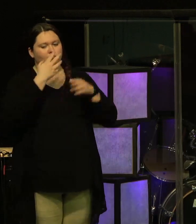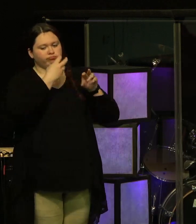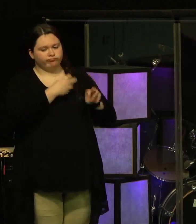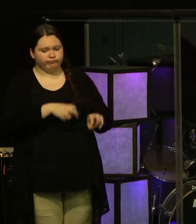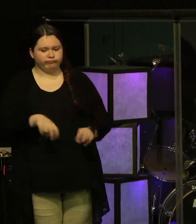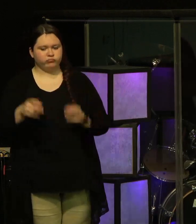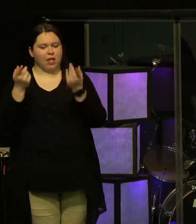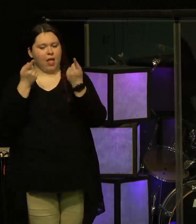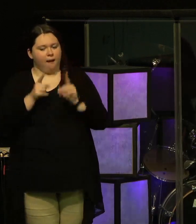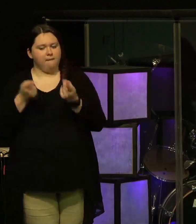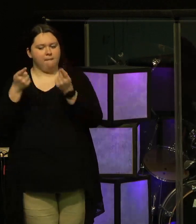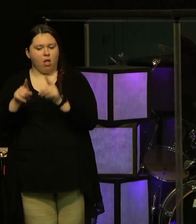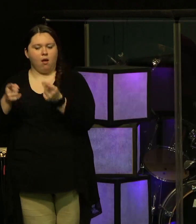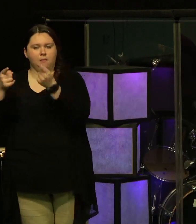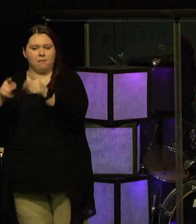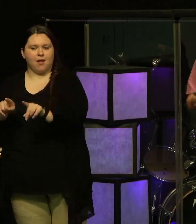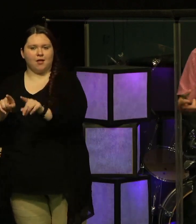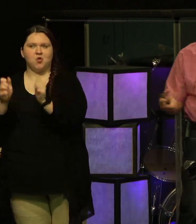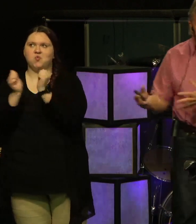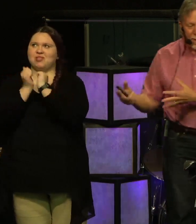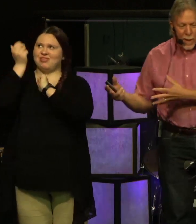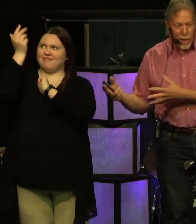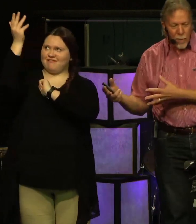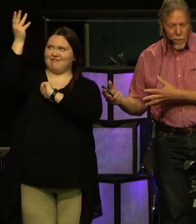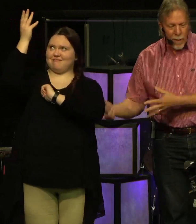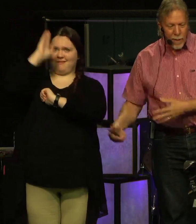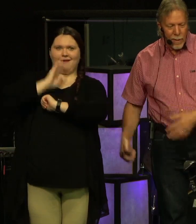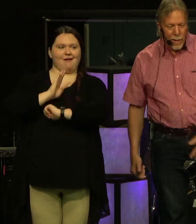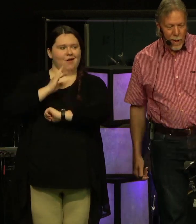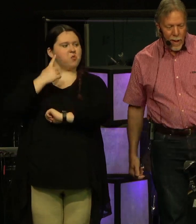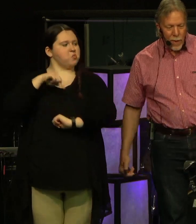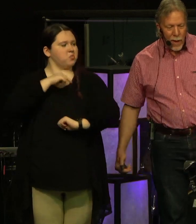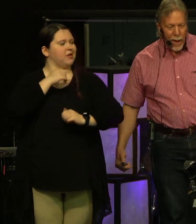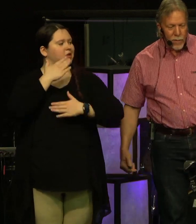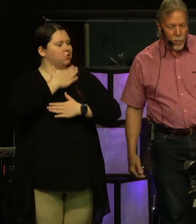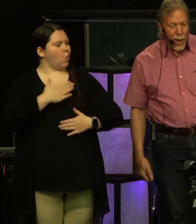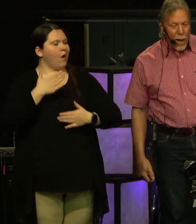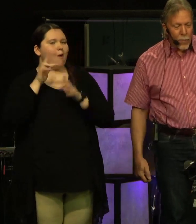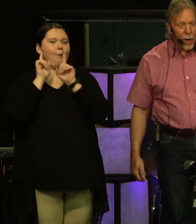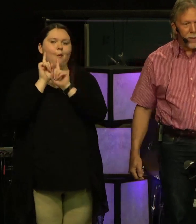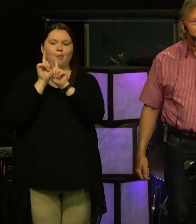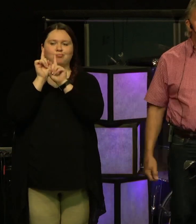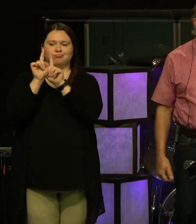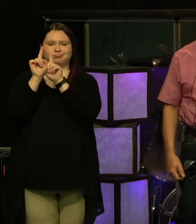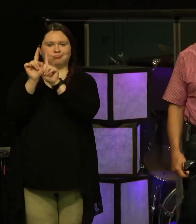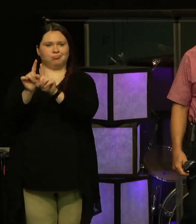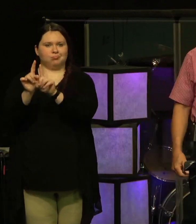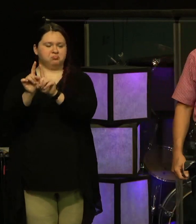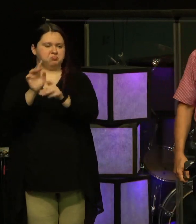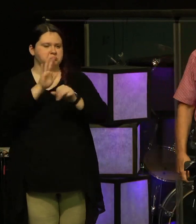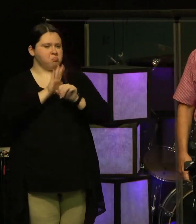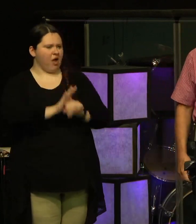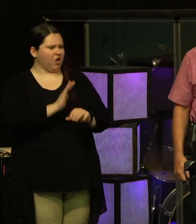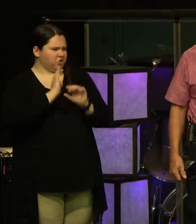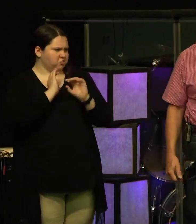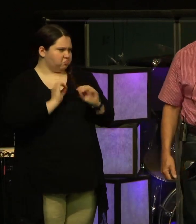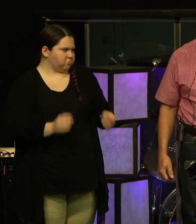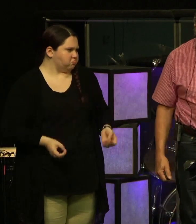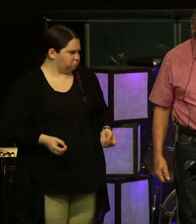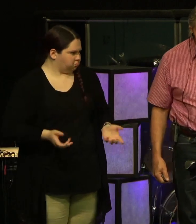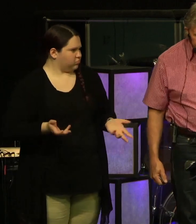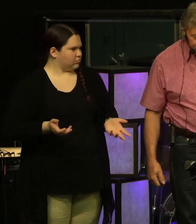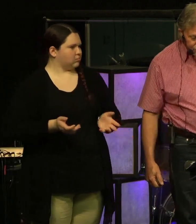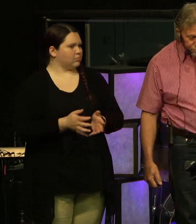always enjoying walking with Him every minute of our lives without pressure, without